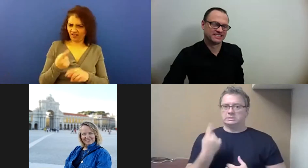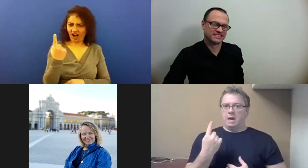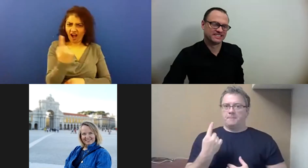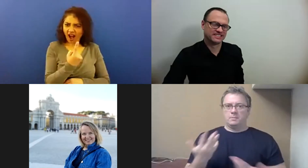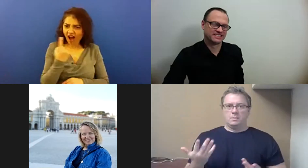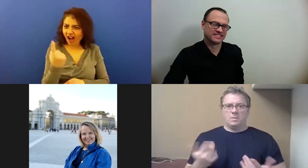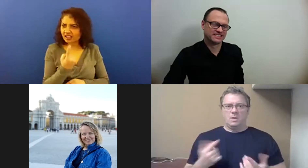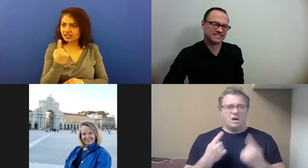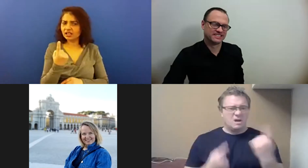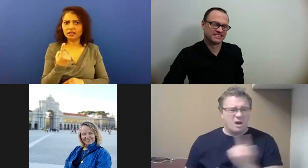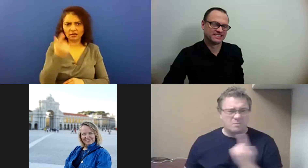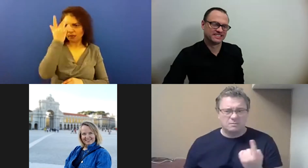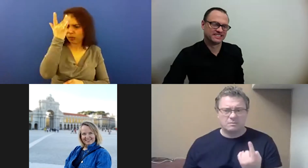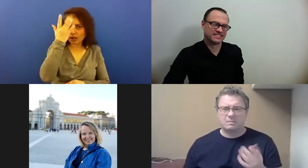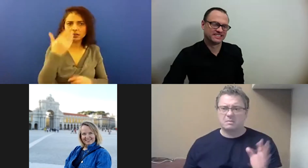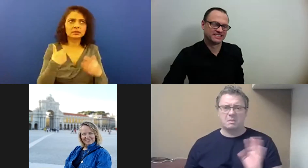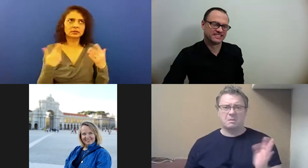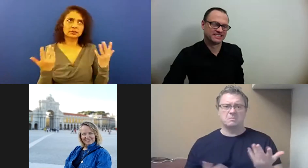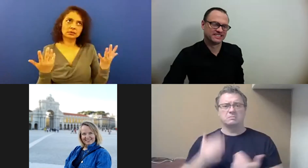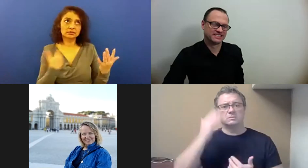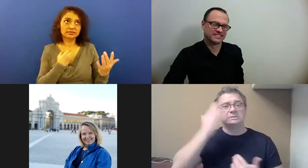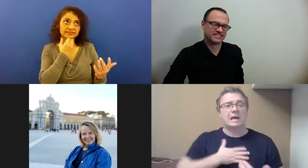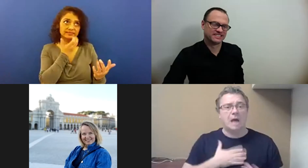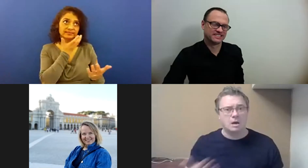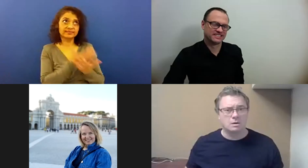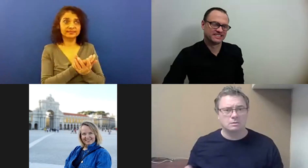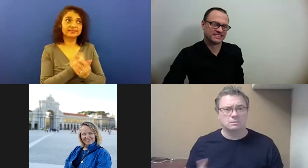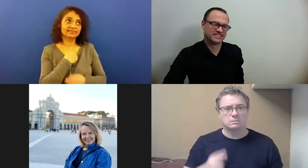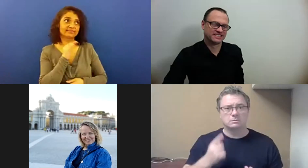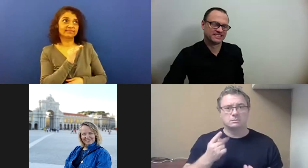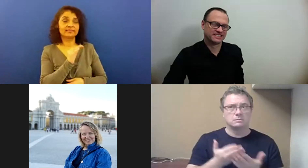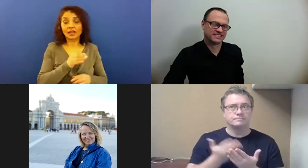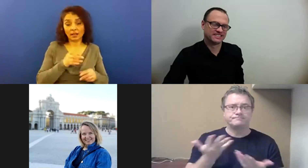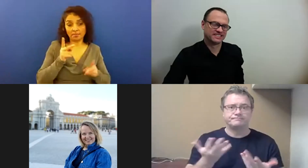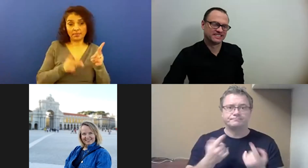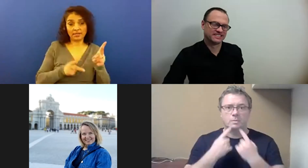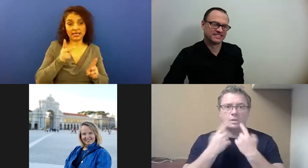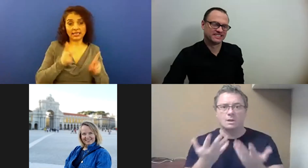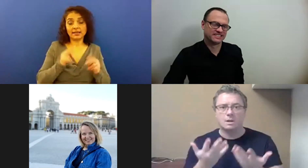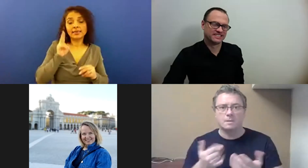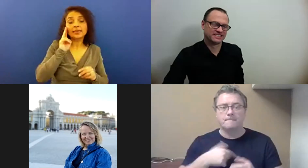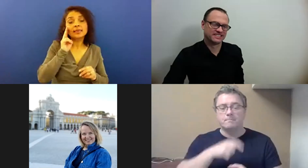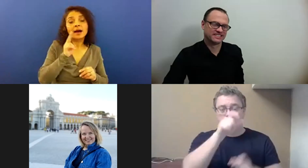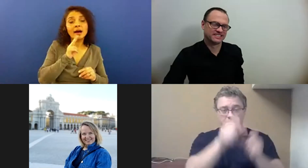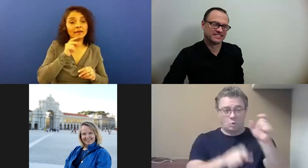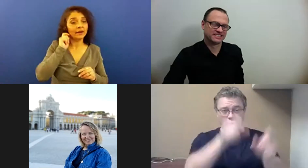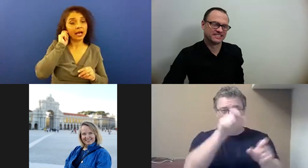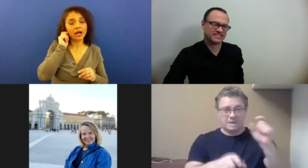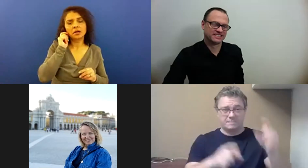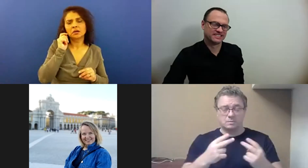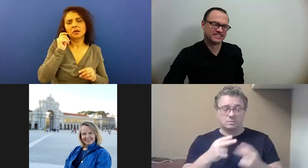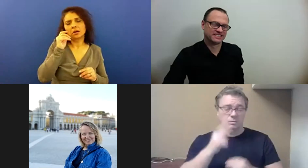They asked me if I was interested in becoming an EUD board member. And I said, no, sorry, I'm alone. I'm coming to you for help.